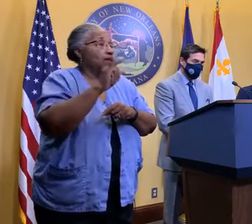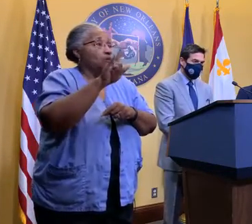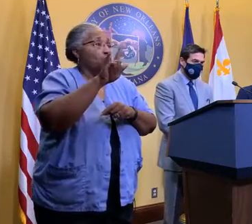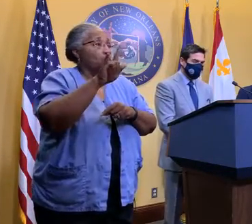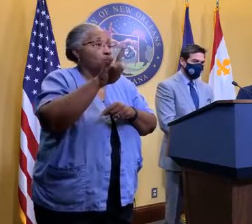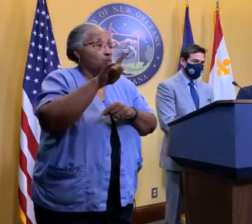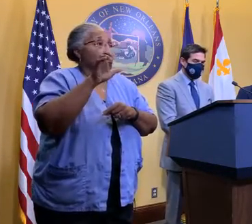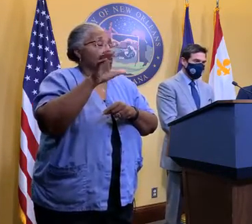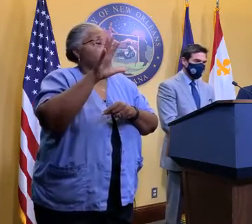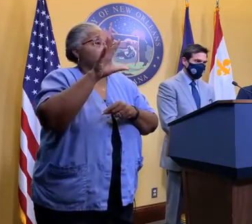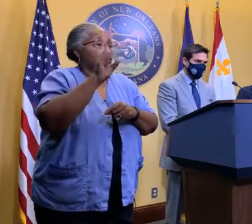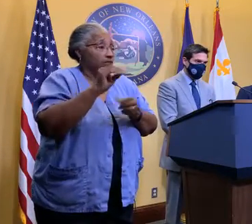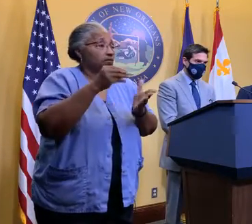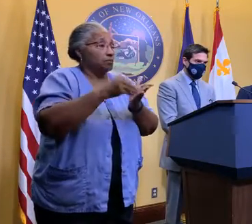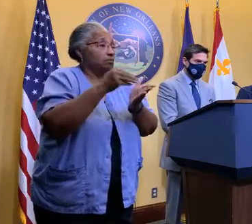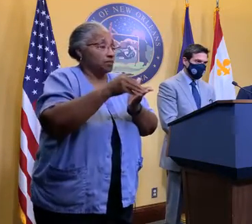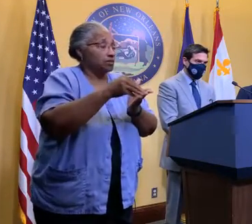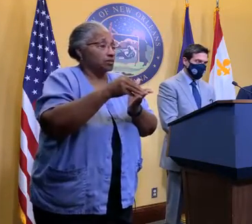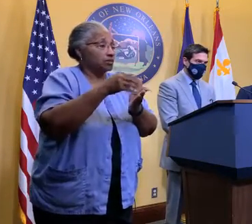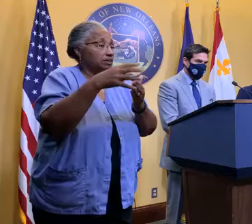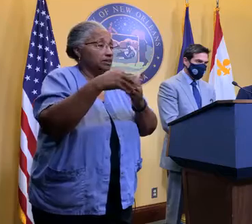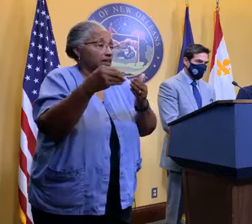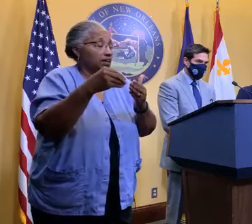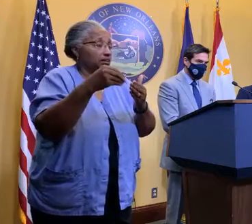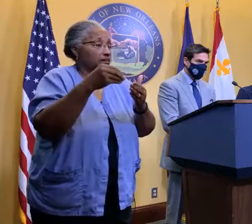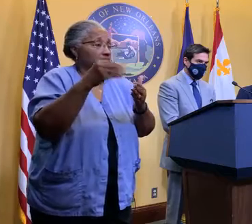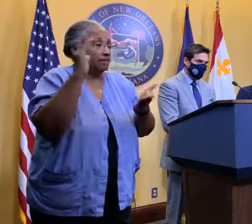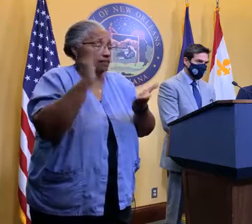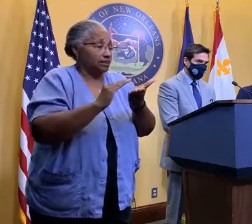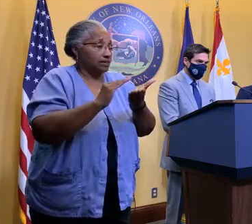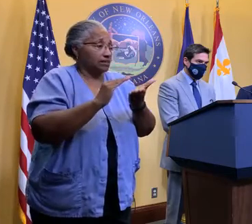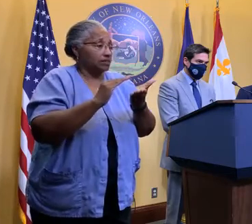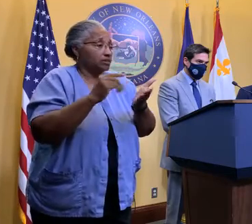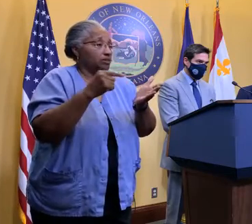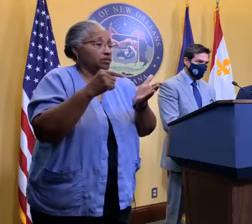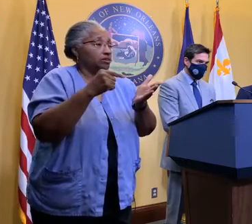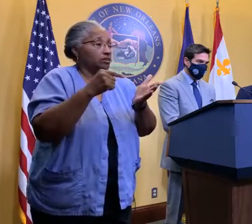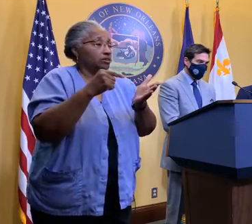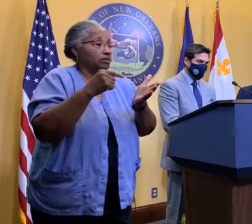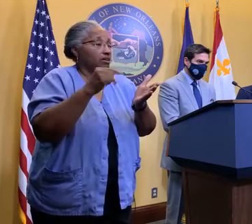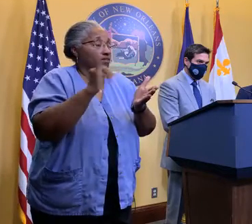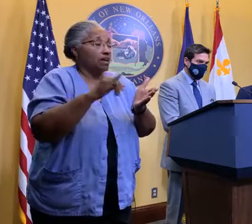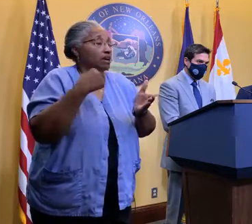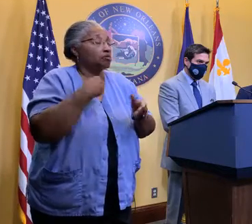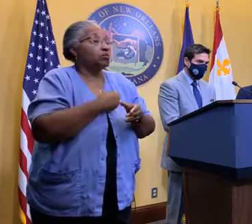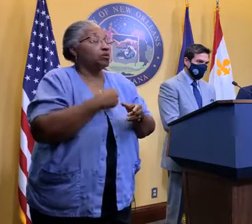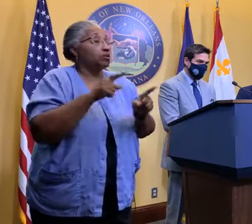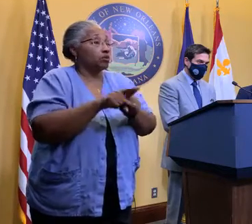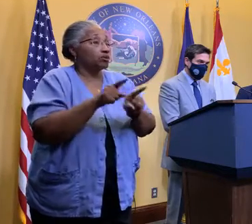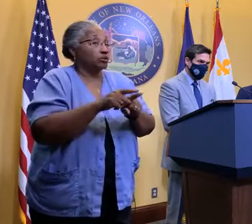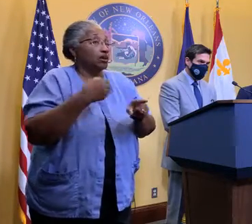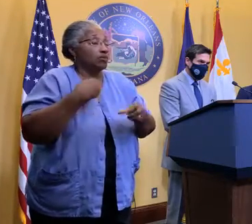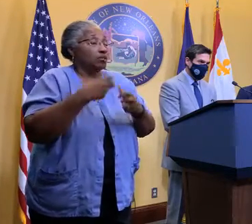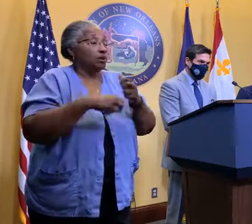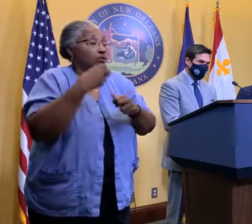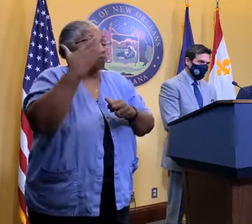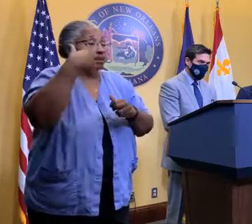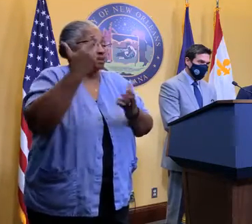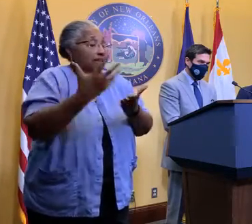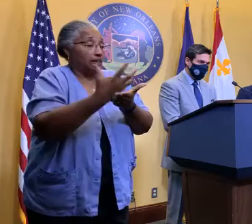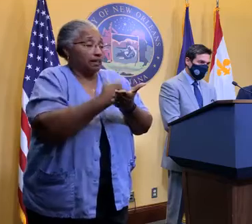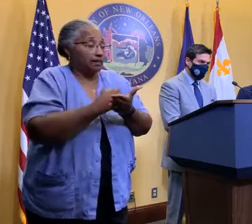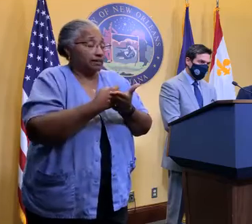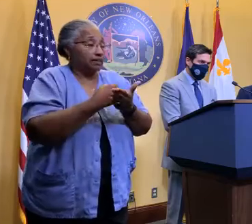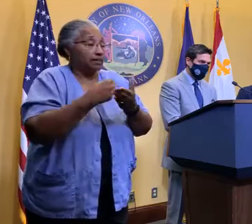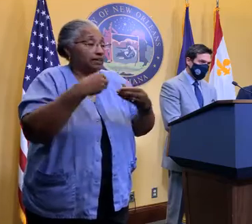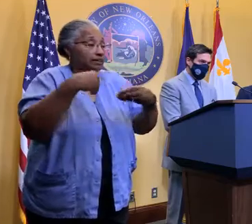number, you were saying that there was going to be, a $111 shortfall in sales taxes, but